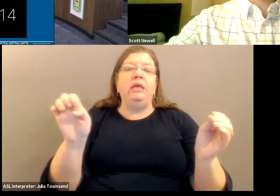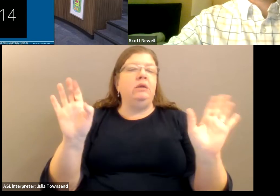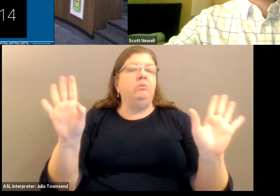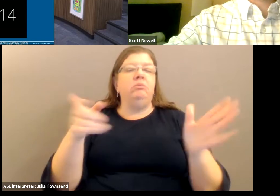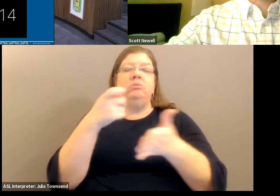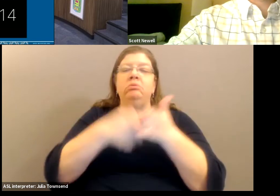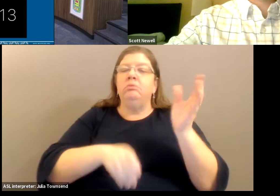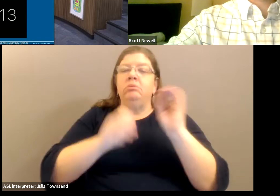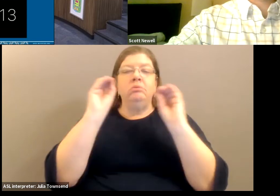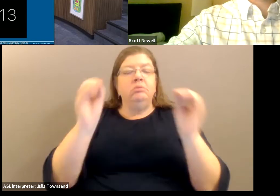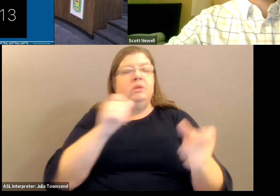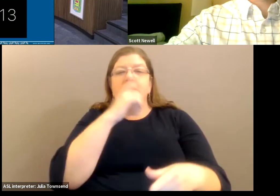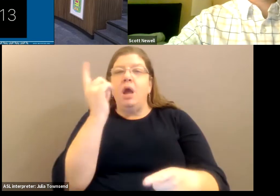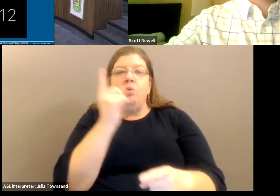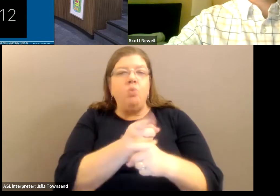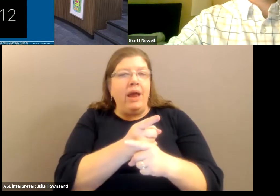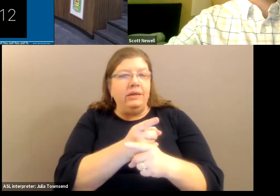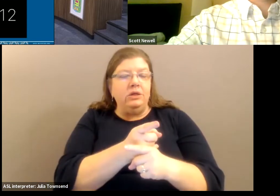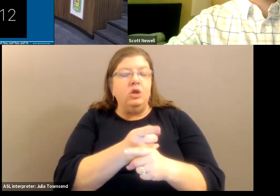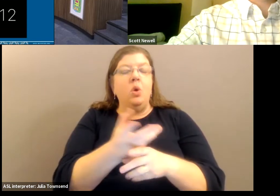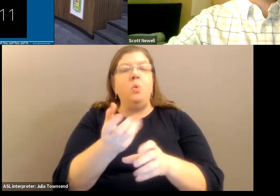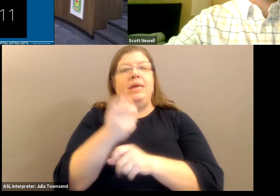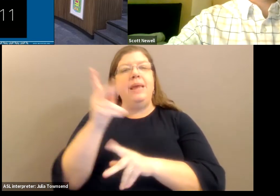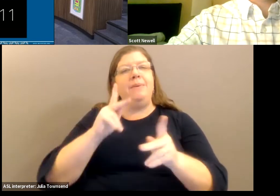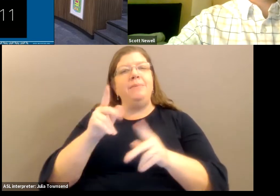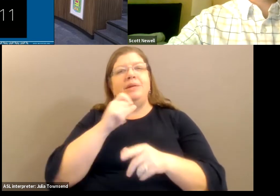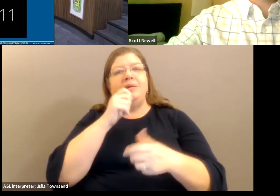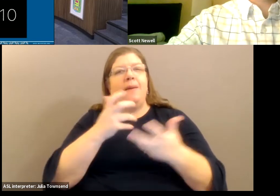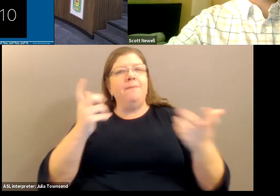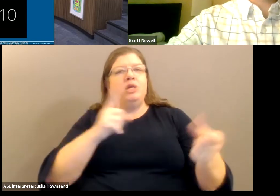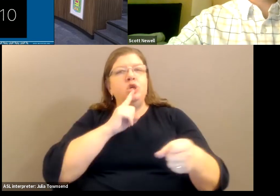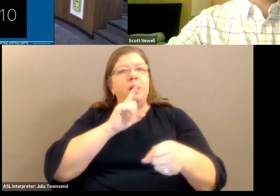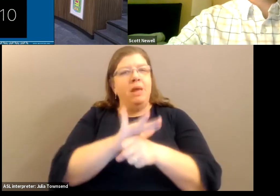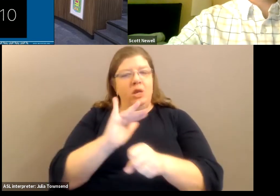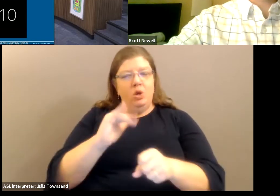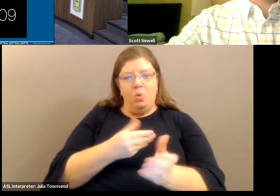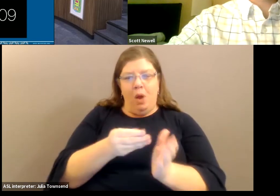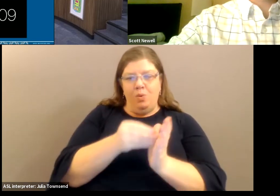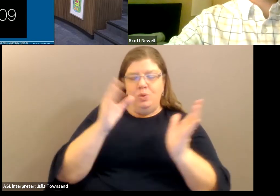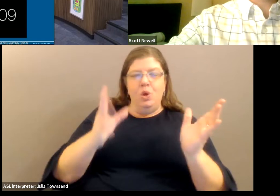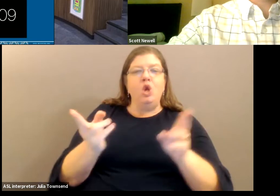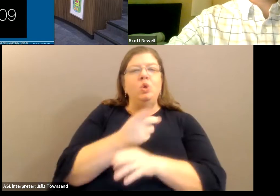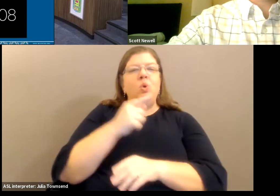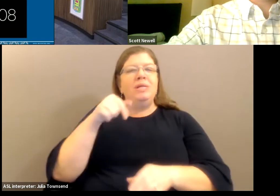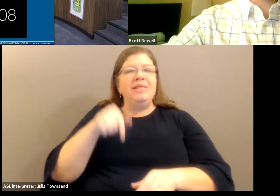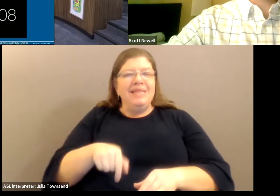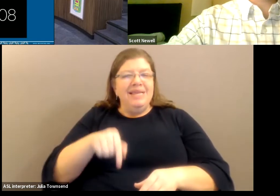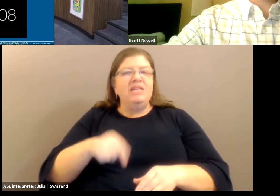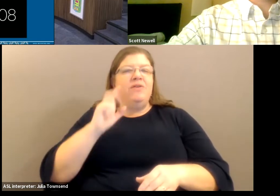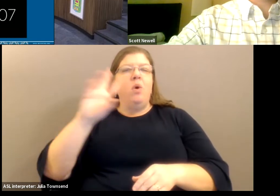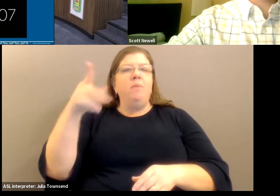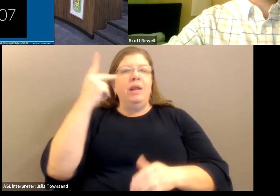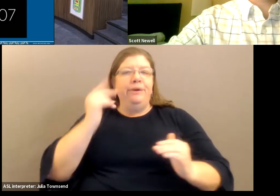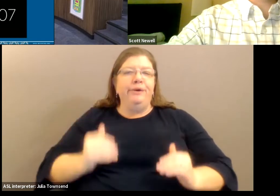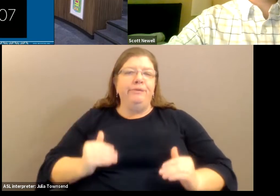right. And we get people who just aren't as committed to our students' need and use it as a stepping stone. So thank you so